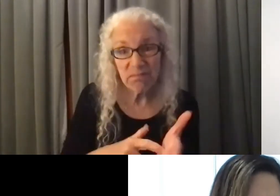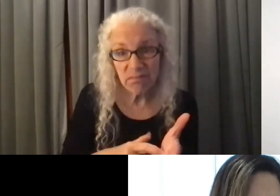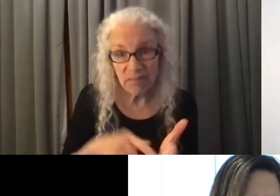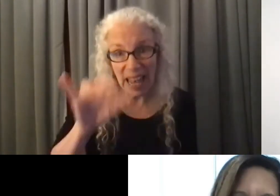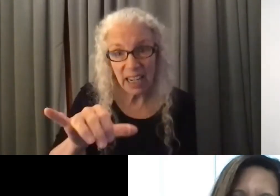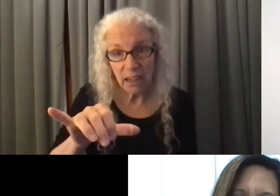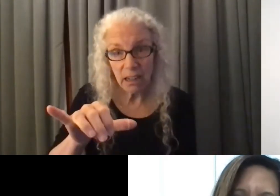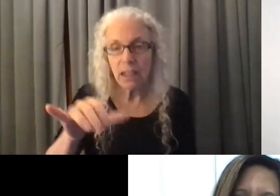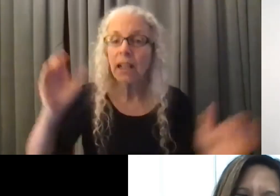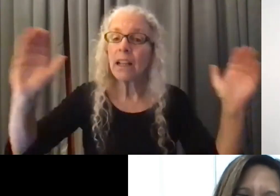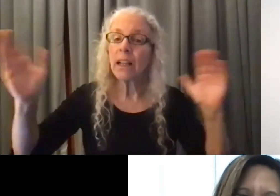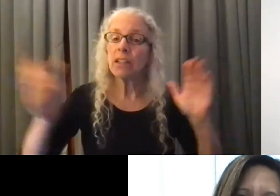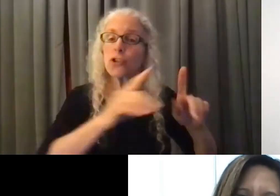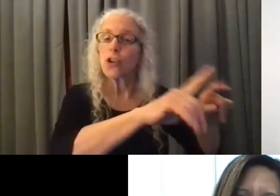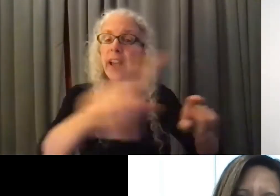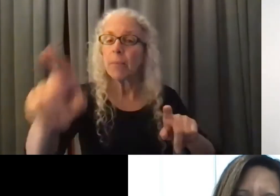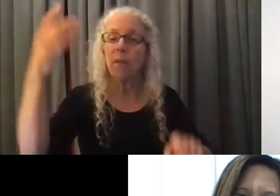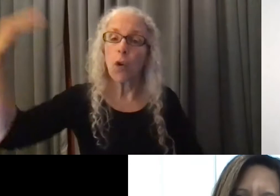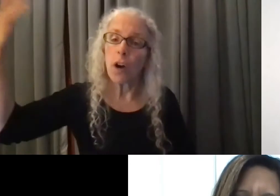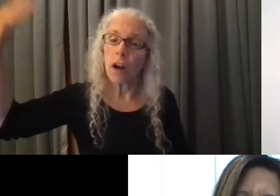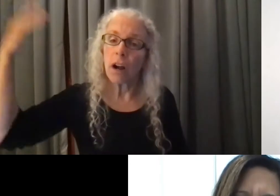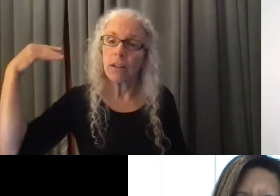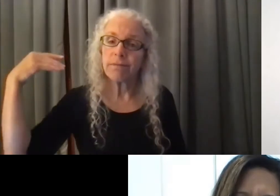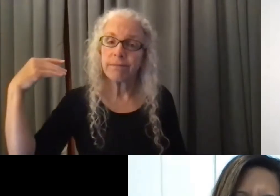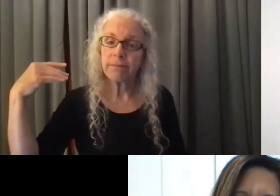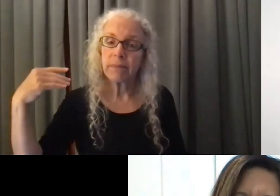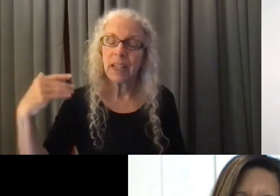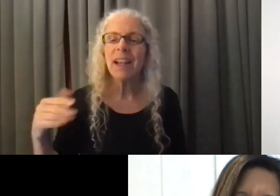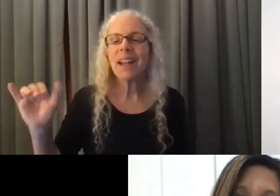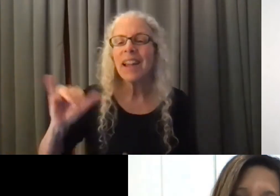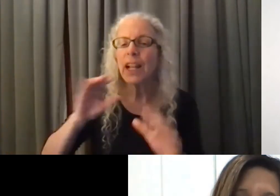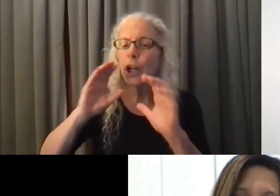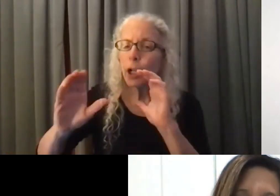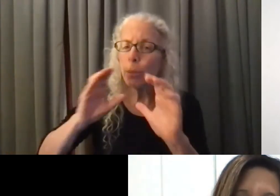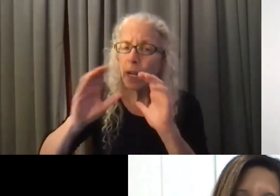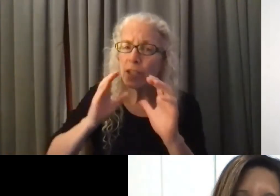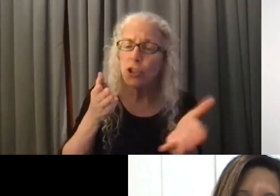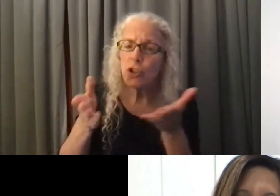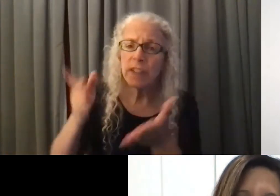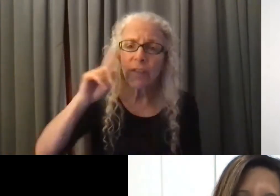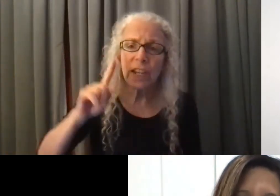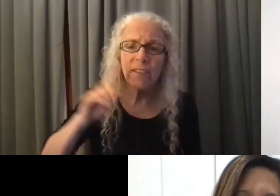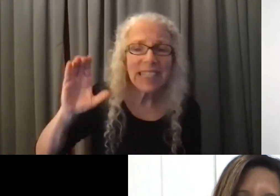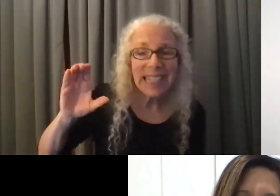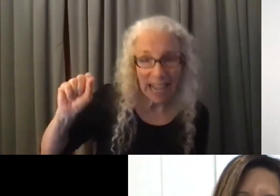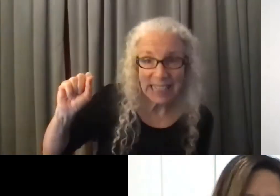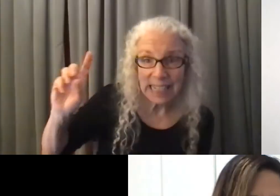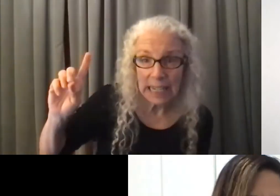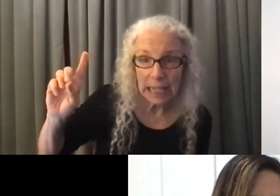other surveys that were conducted, the communication services for the deaf CSD had hired some folks